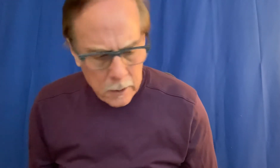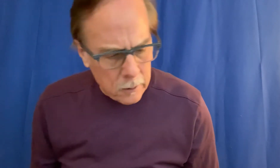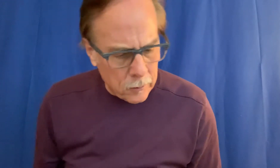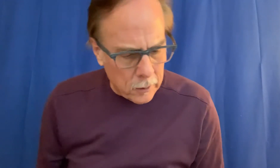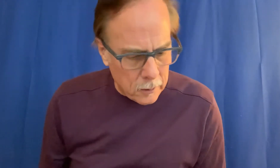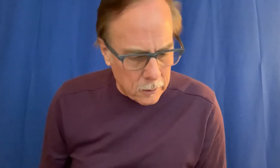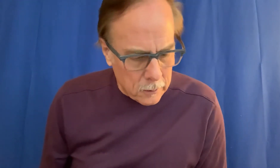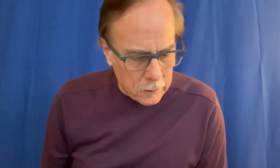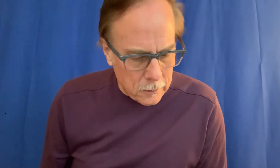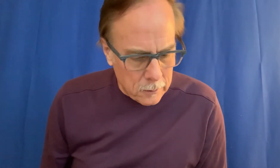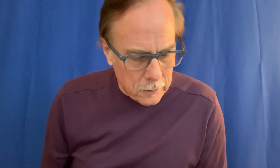Interesting.